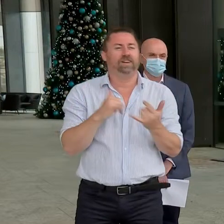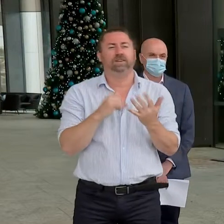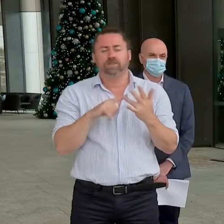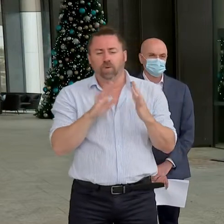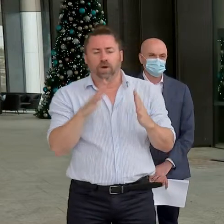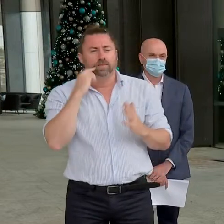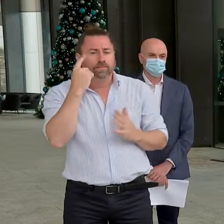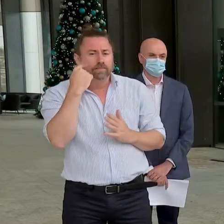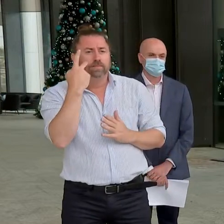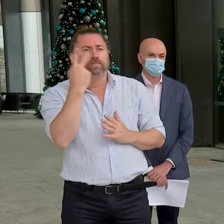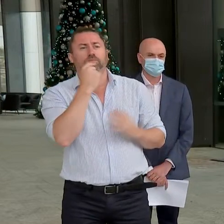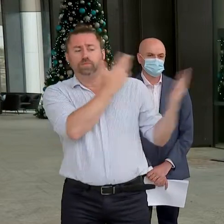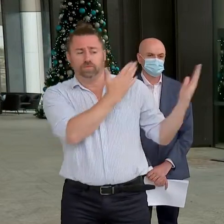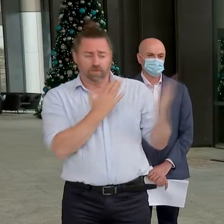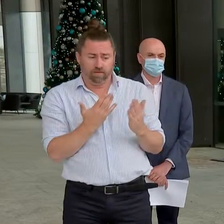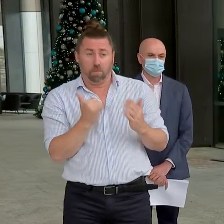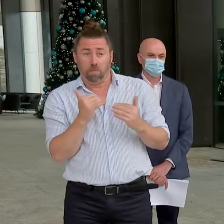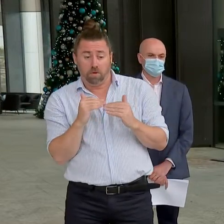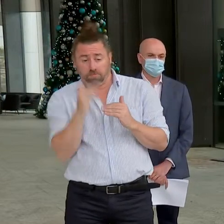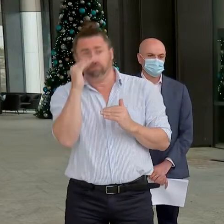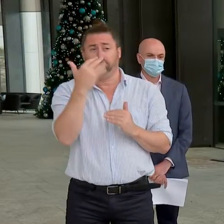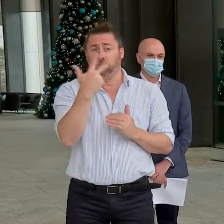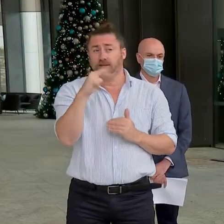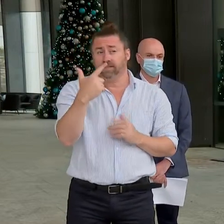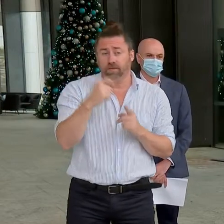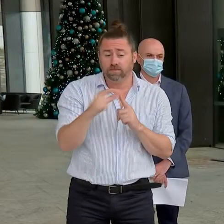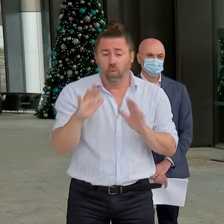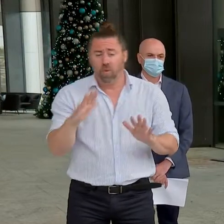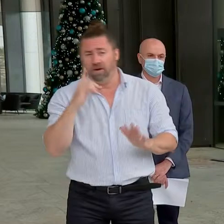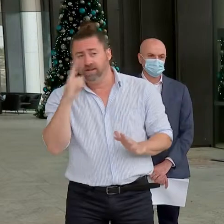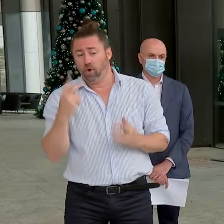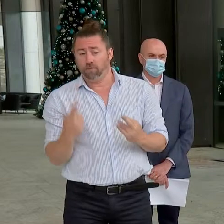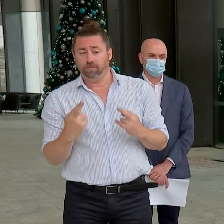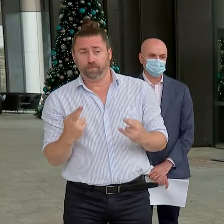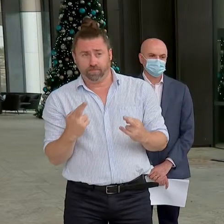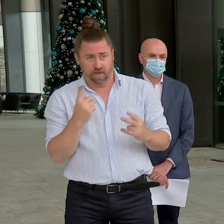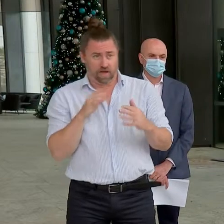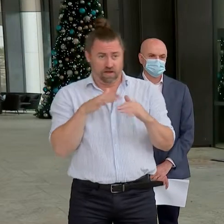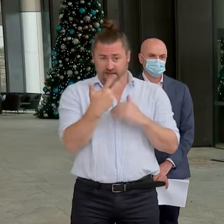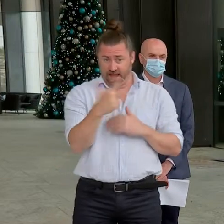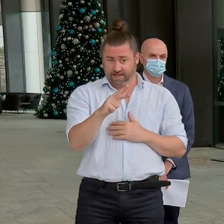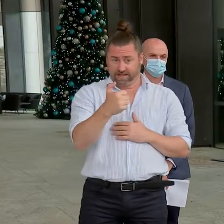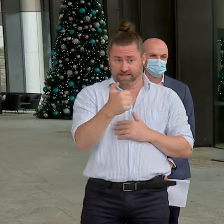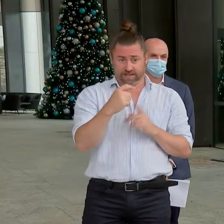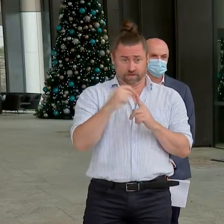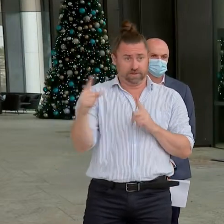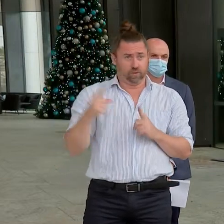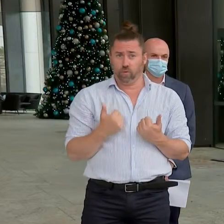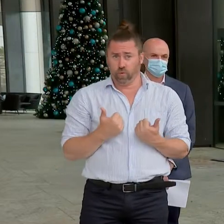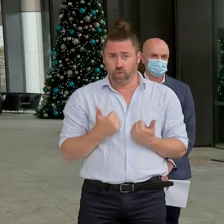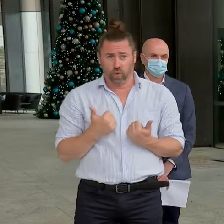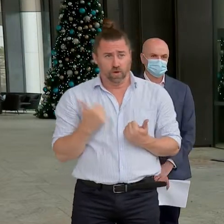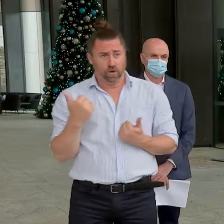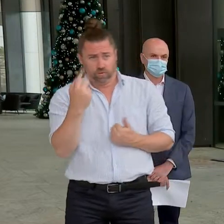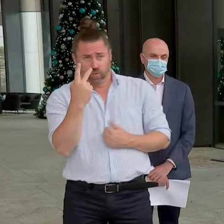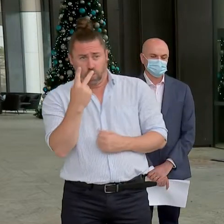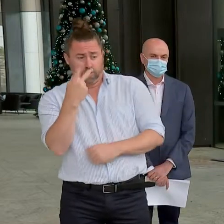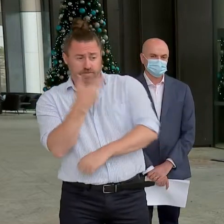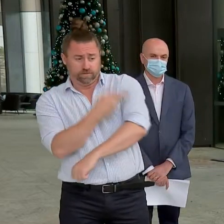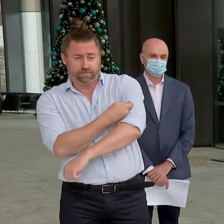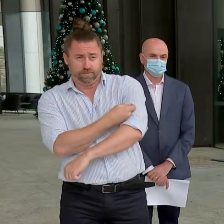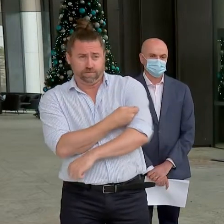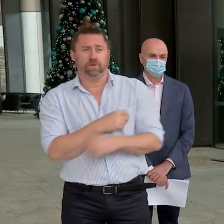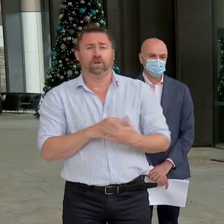up, we'll see more accurate data coming through. But it's great, we're over 86% double dose, and we've had now a total